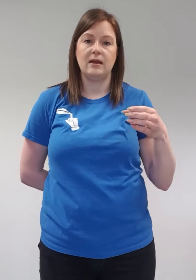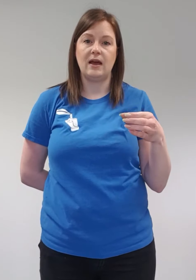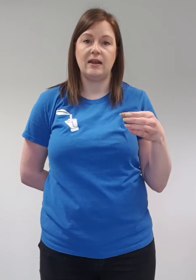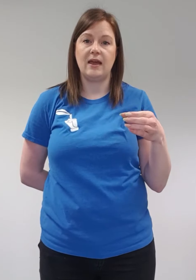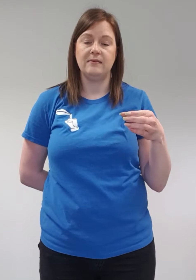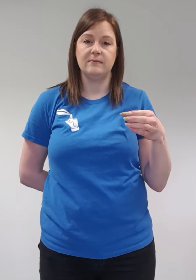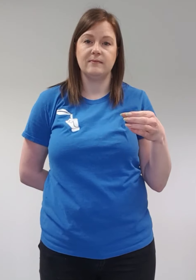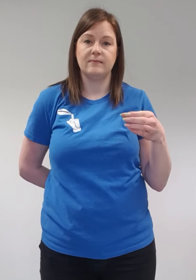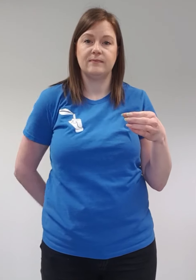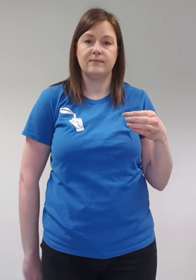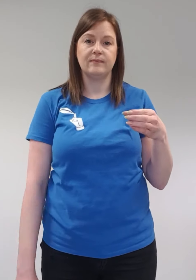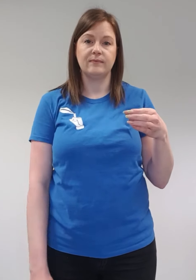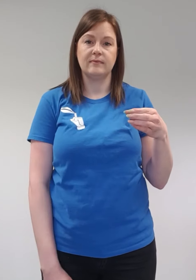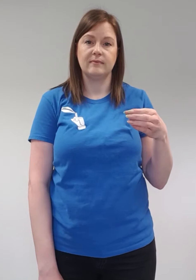And again,